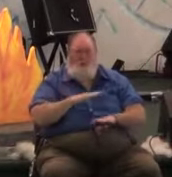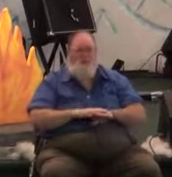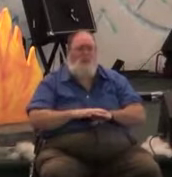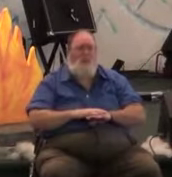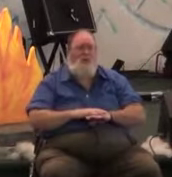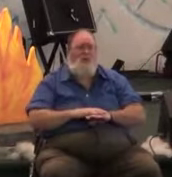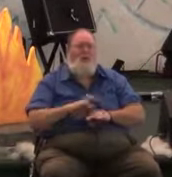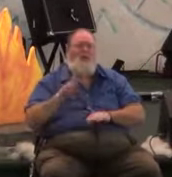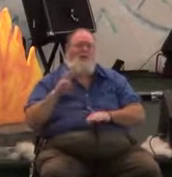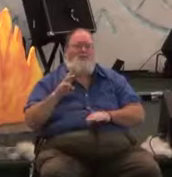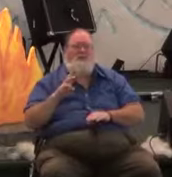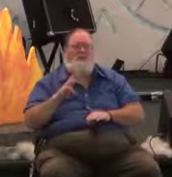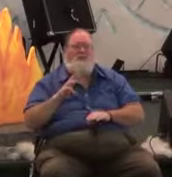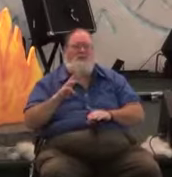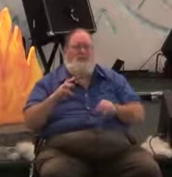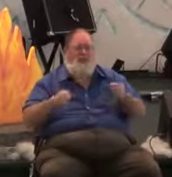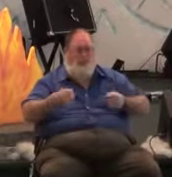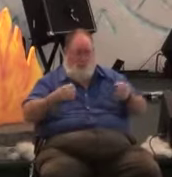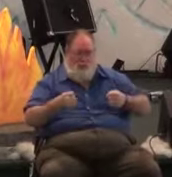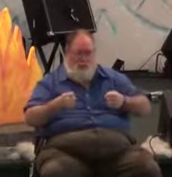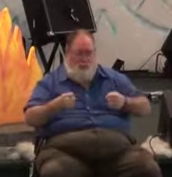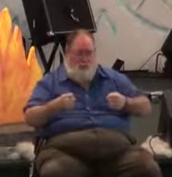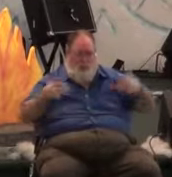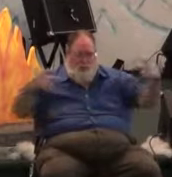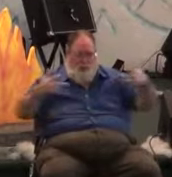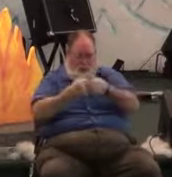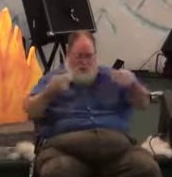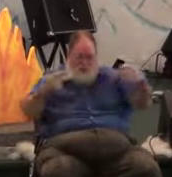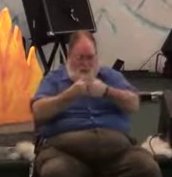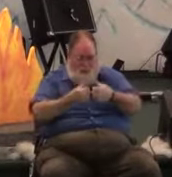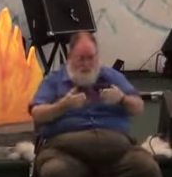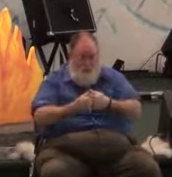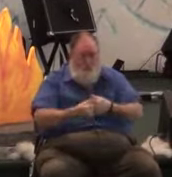sat here with a peace over me. And I thought, she's covered.